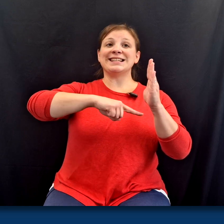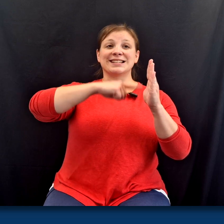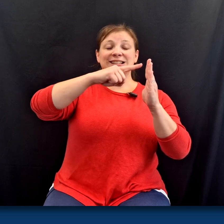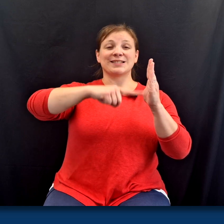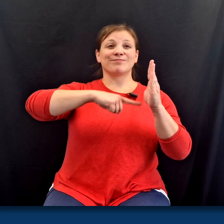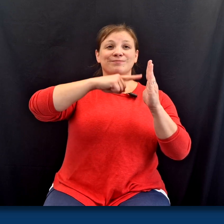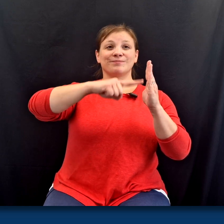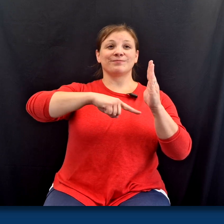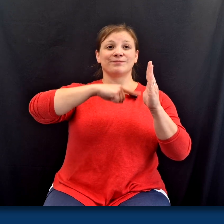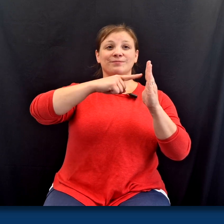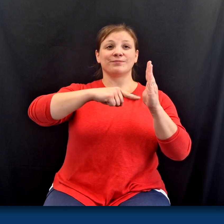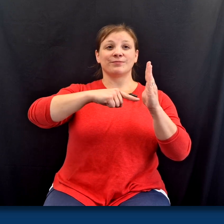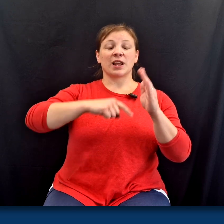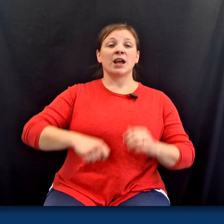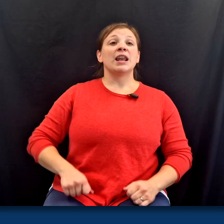Seasons.